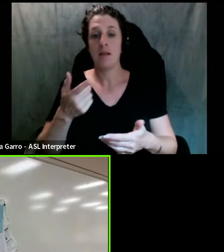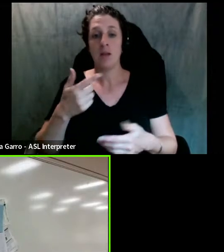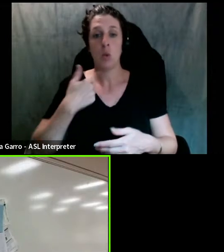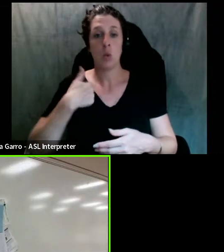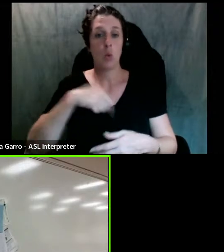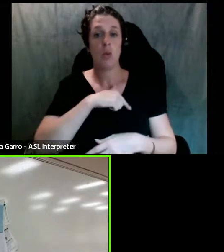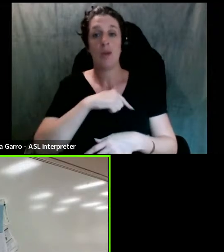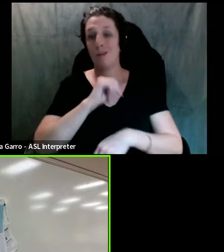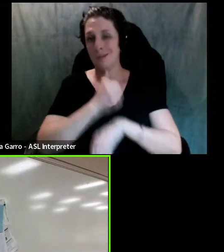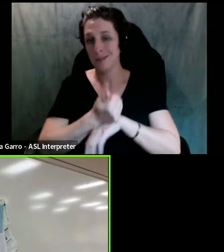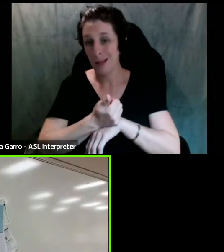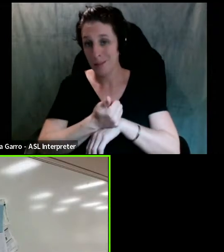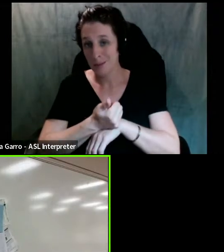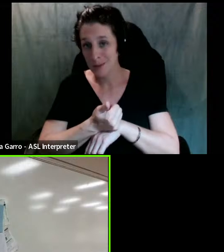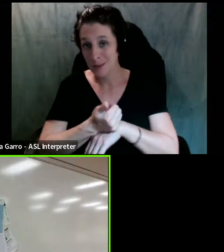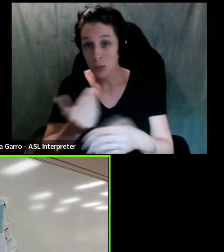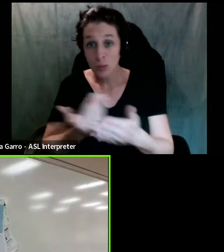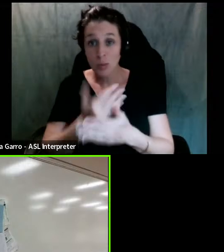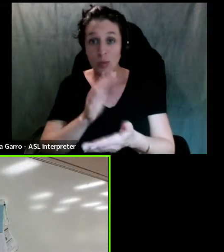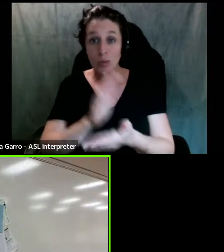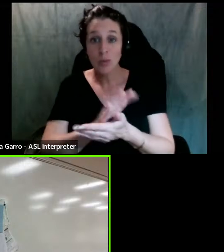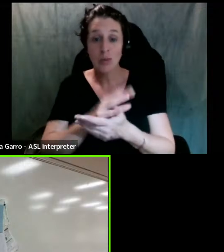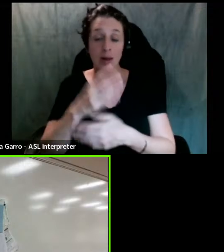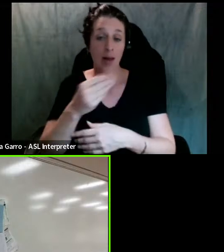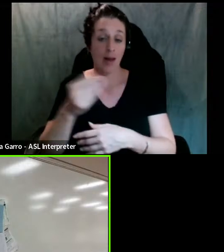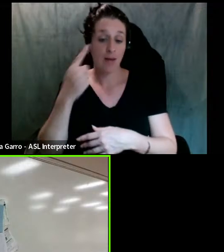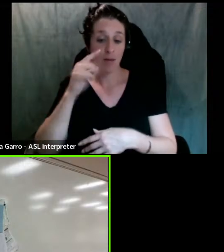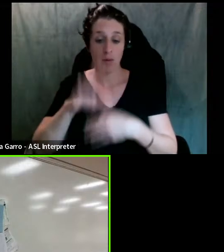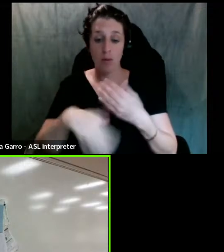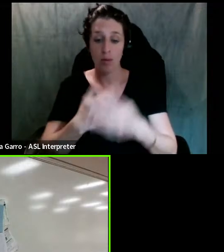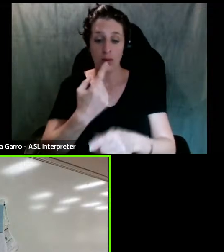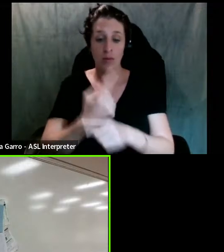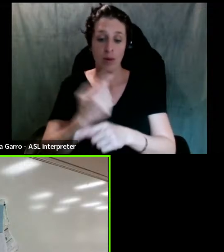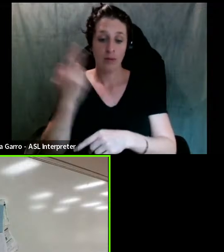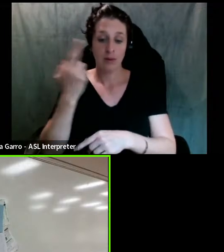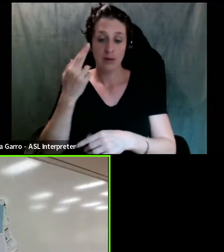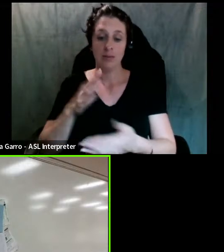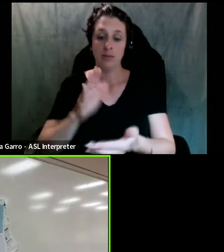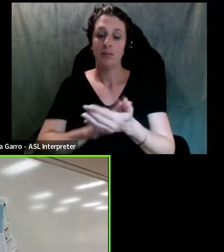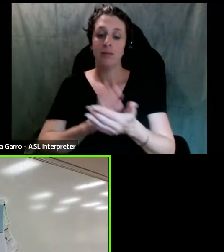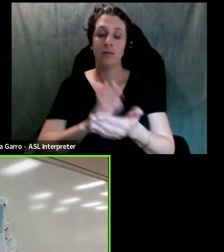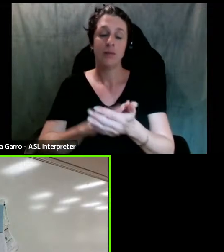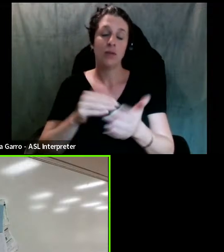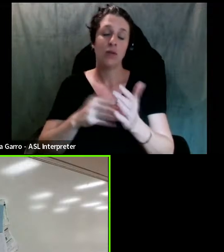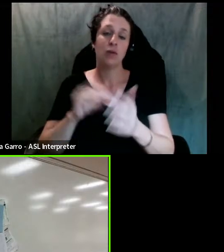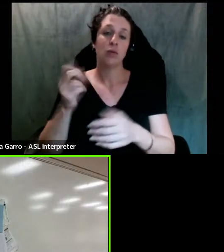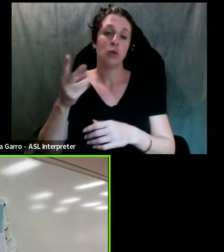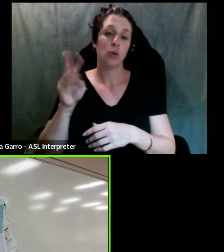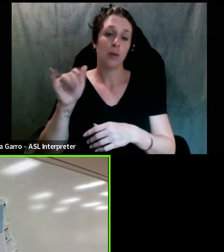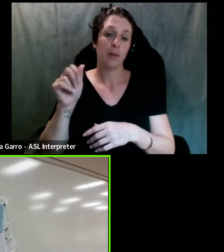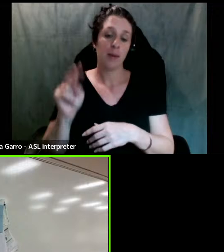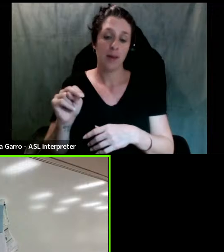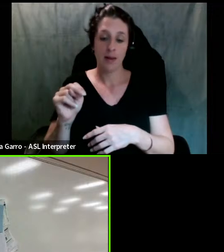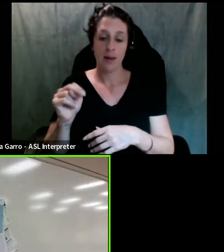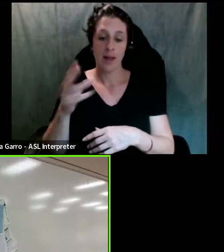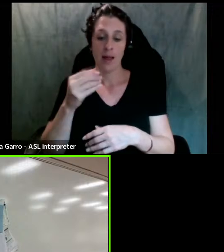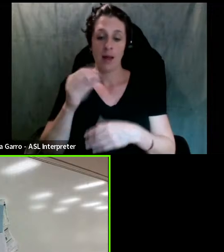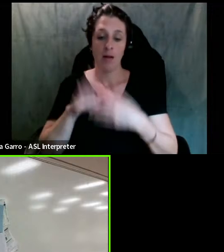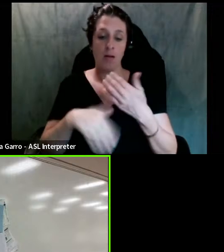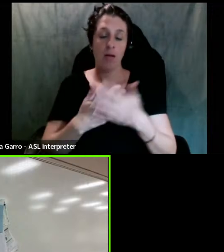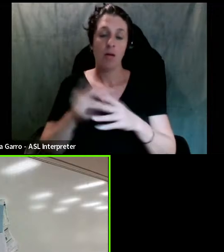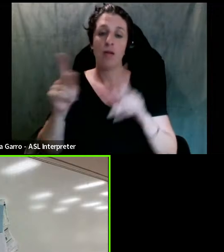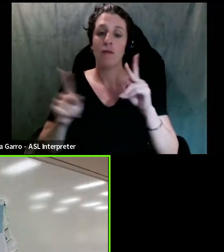new schools, and for all the right reasons. I commend Dr. Showman and all the folks who